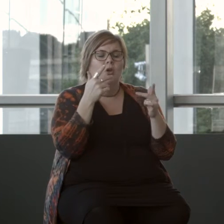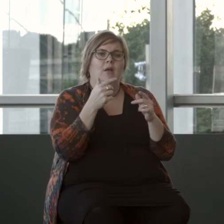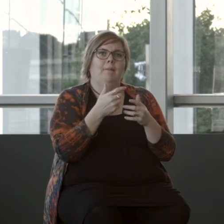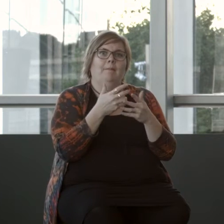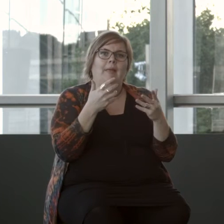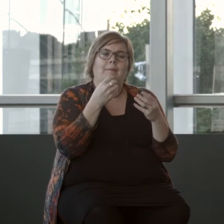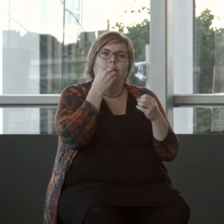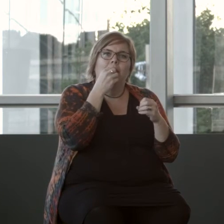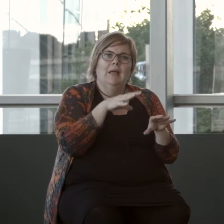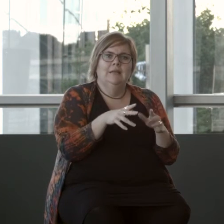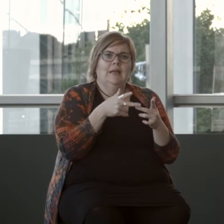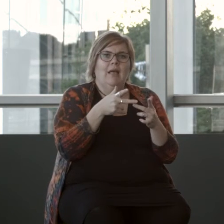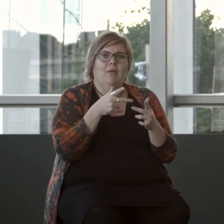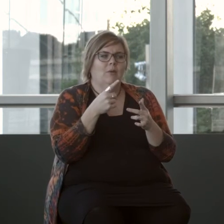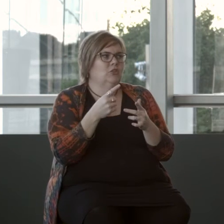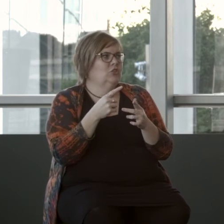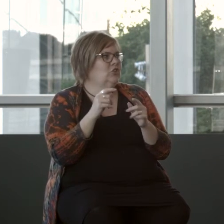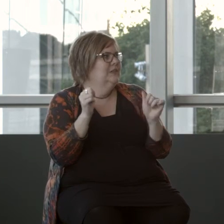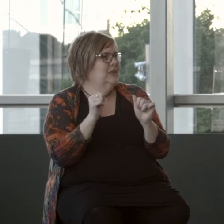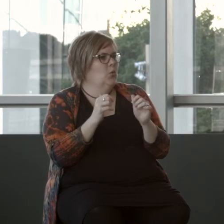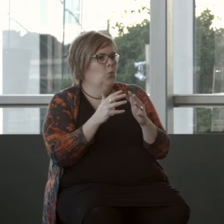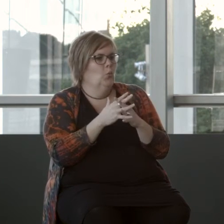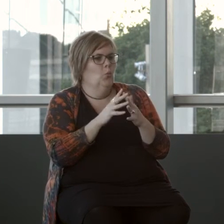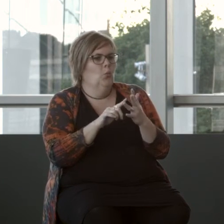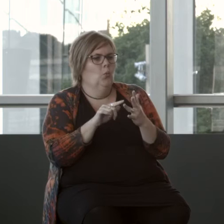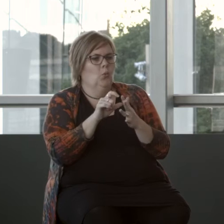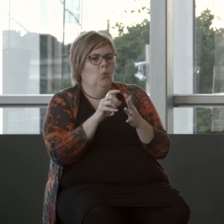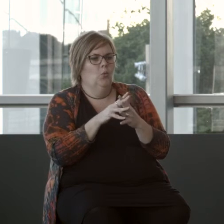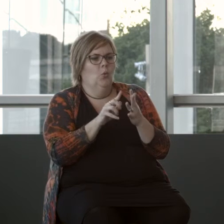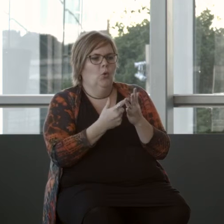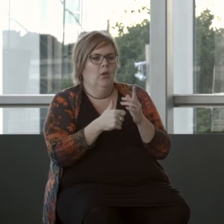another scene, she did woodwork and carving, so